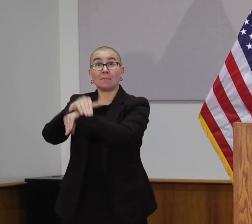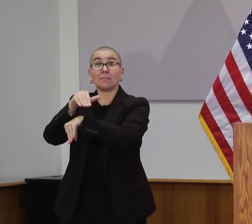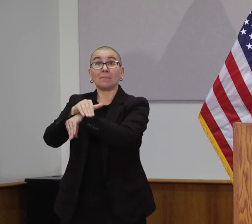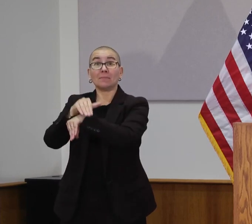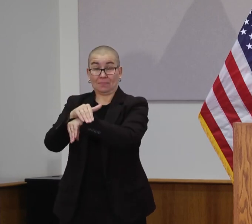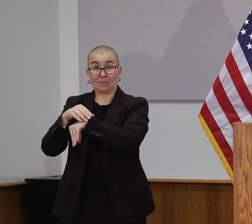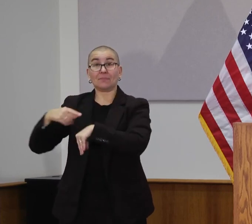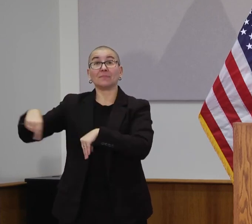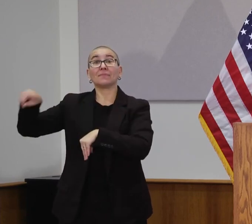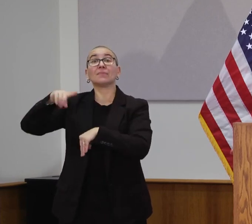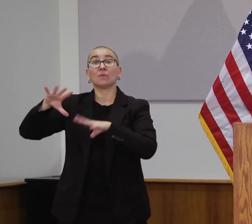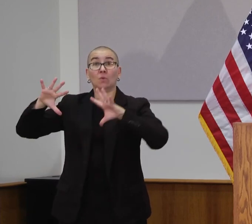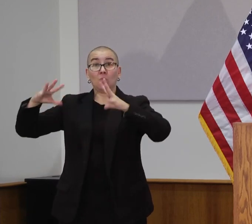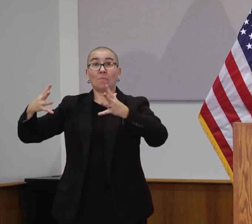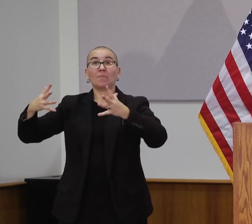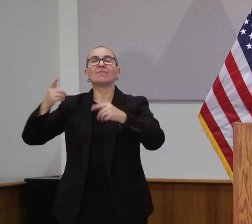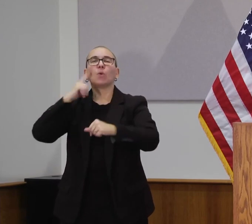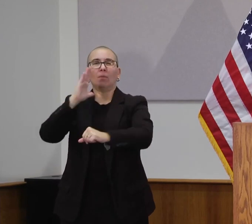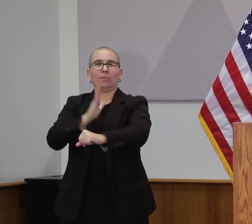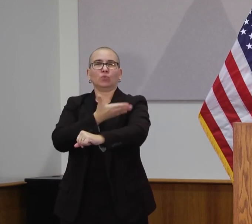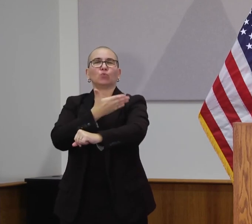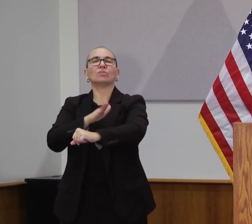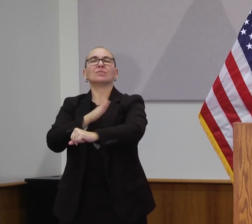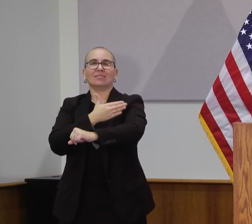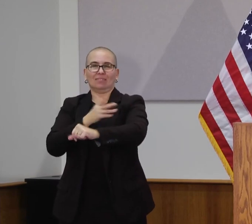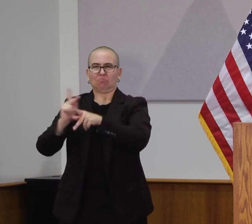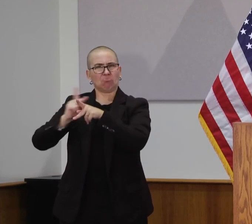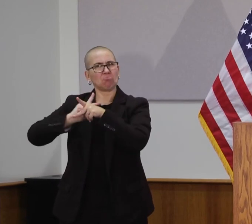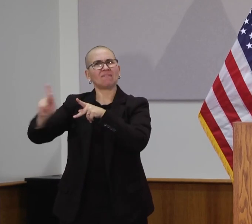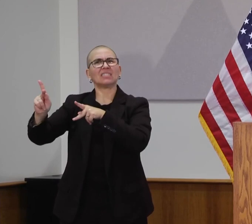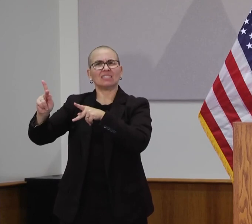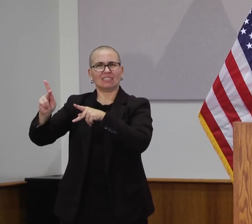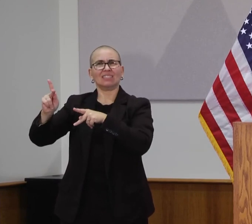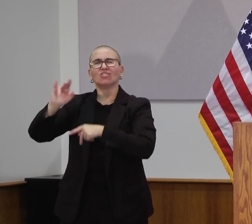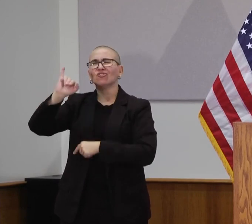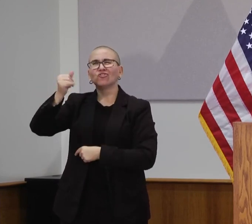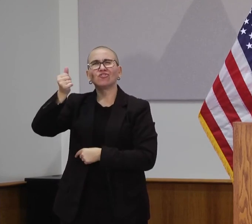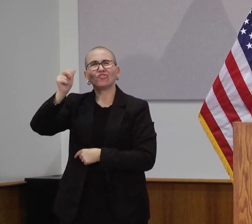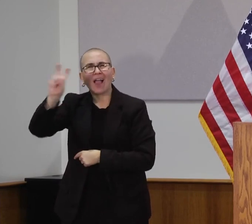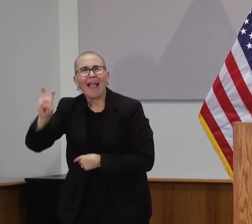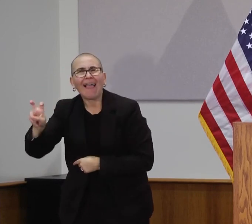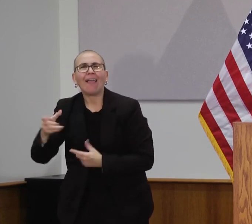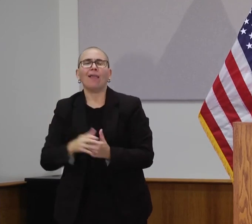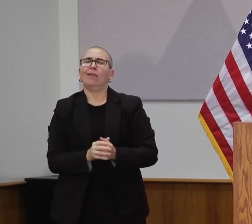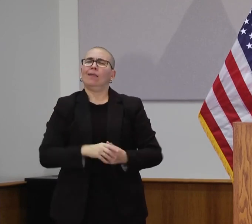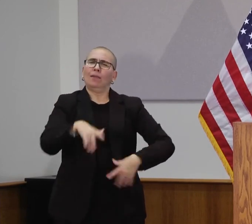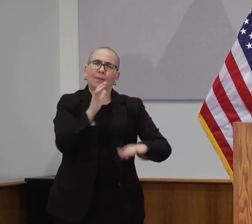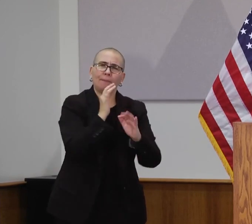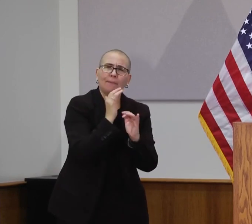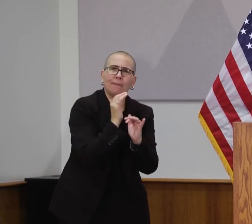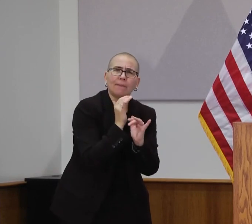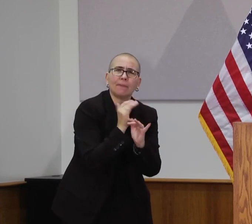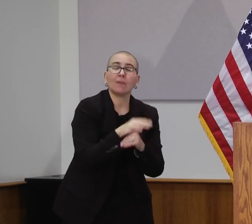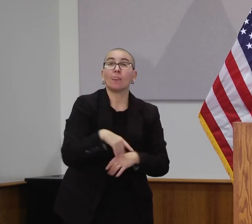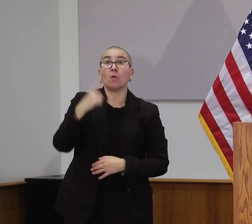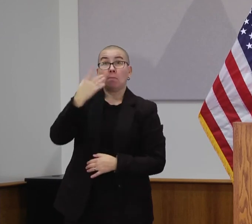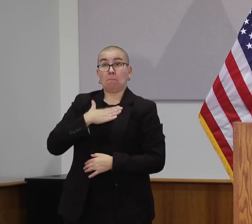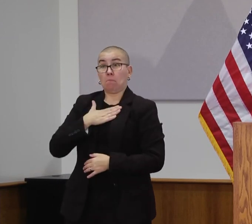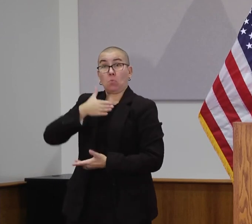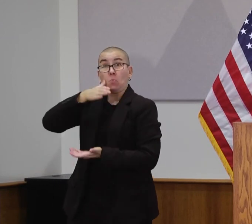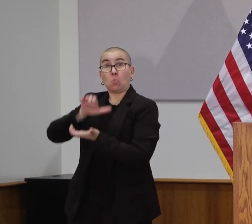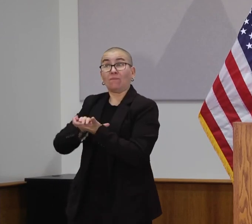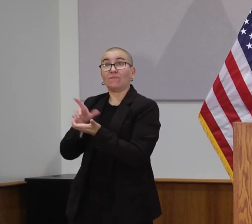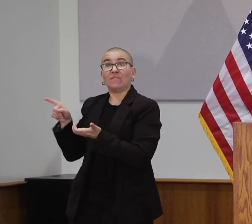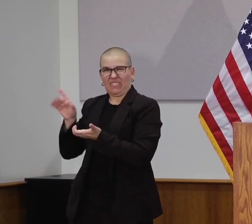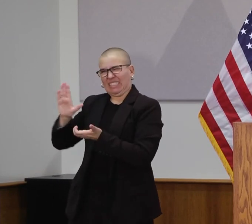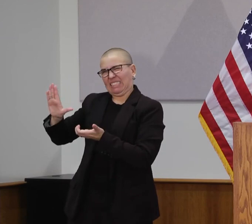spontaneously started, a group of musicians, some of them professional jazz trumpeter. One of them was my wife's music teacher in high school